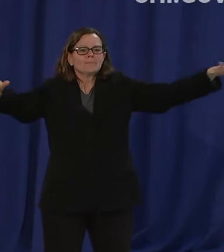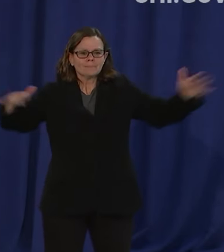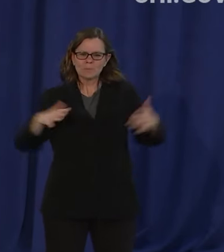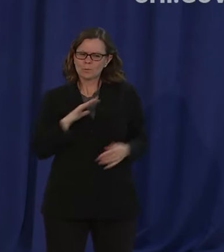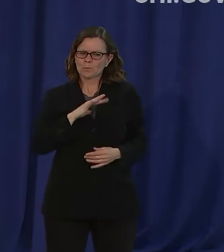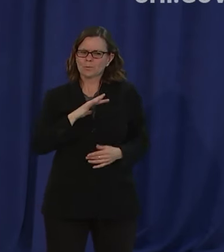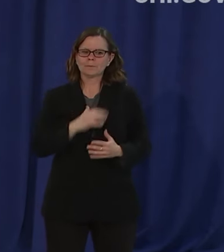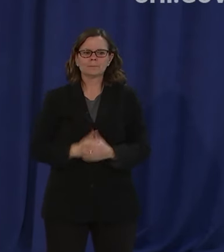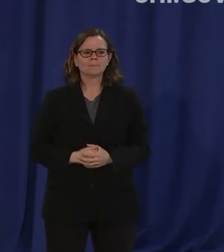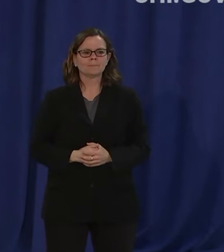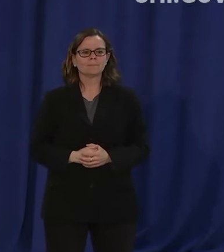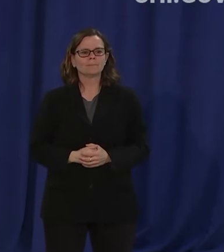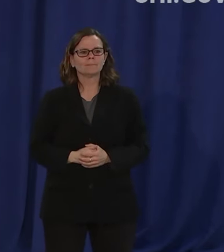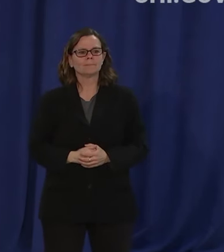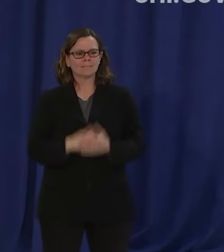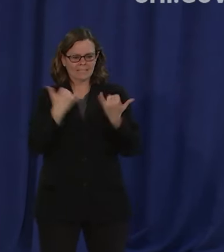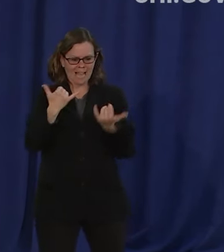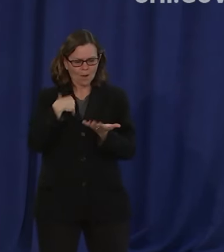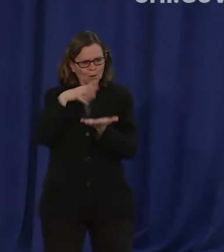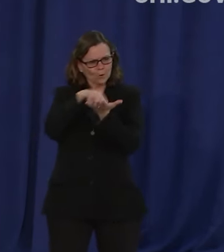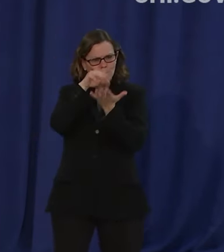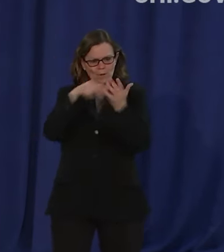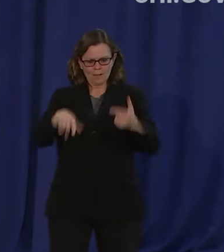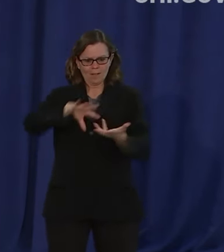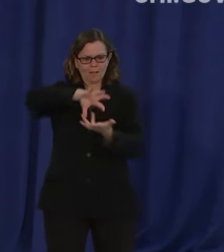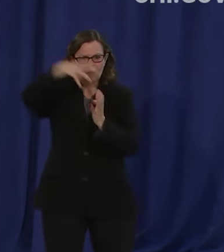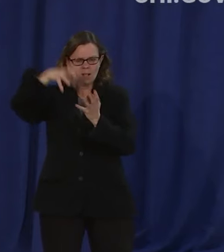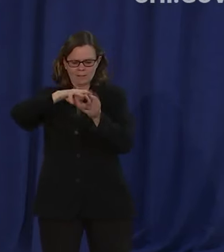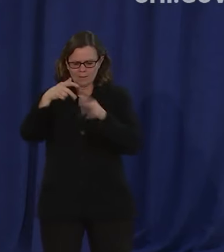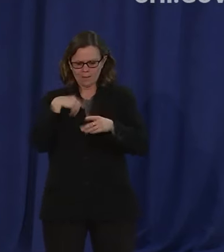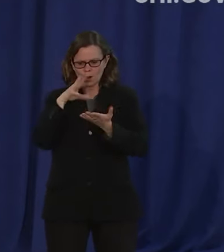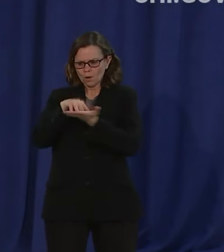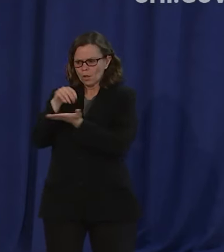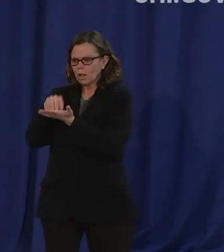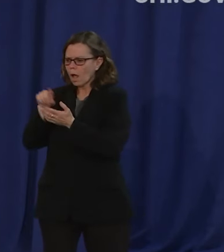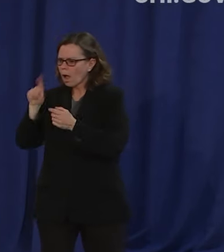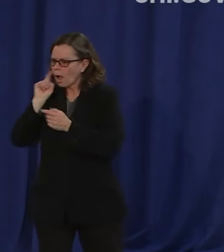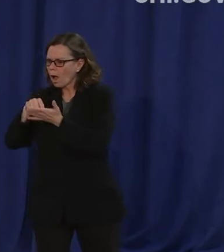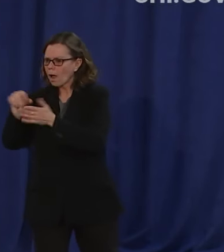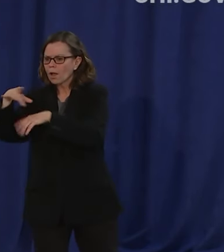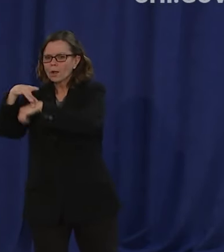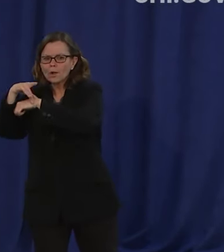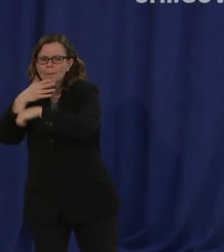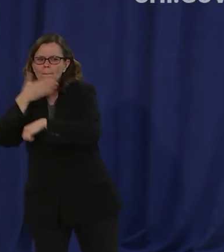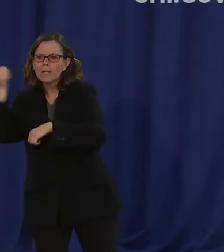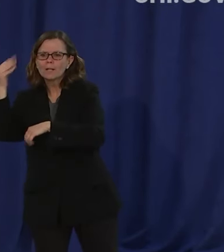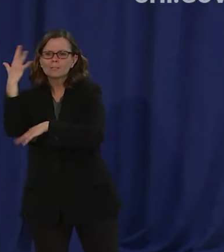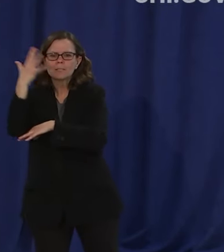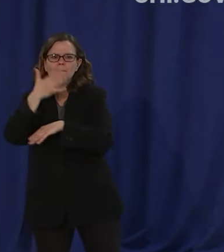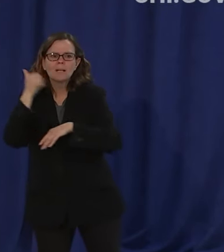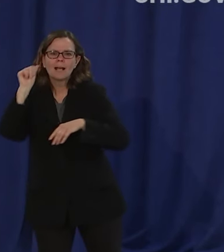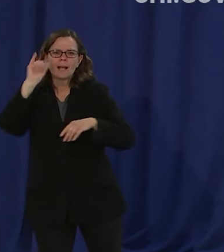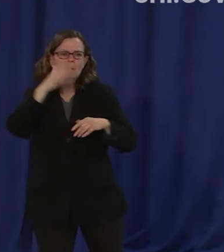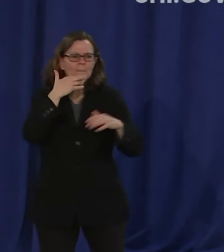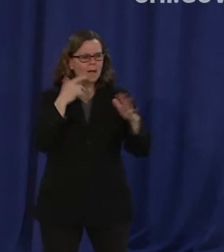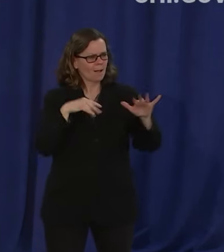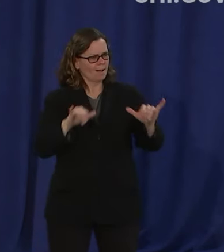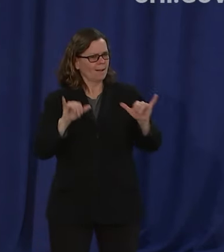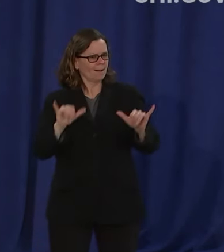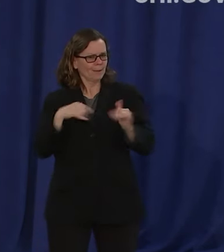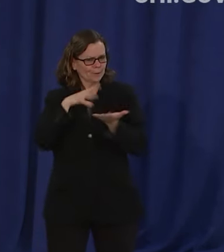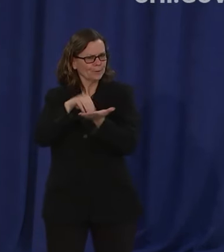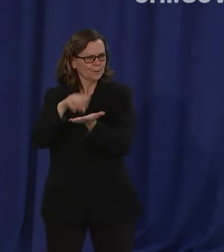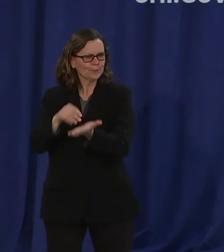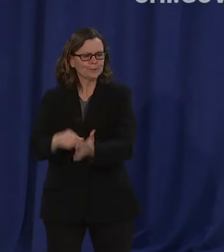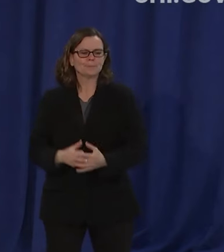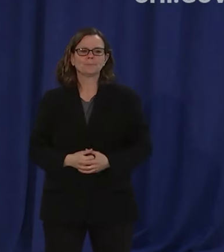learned I think are really important from Craig Delamore can you address the point raised by several aldermen in recent days meeting